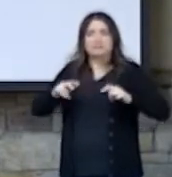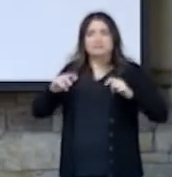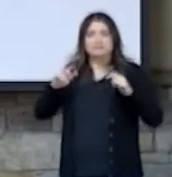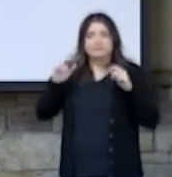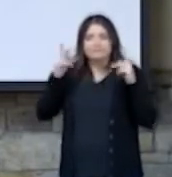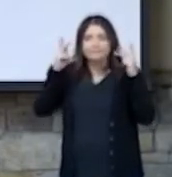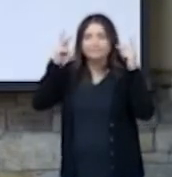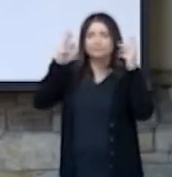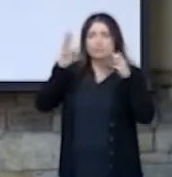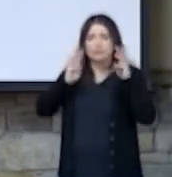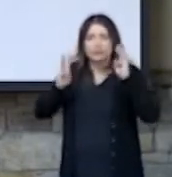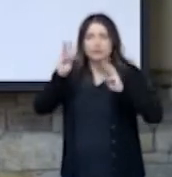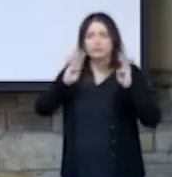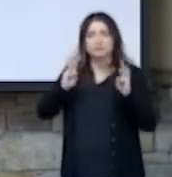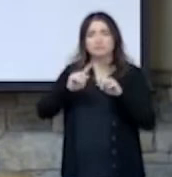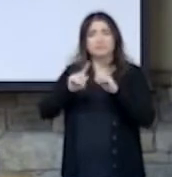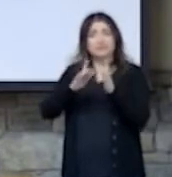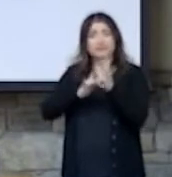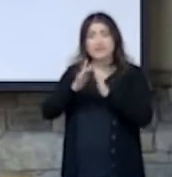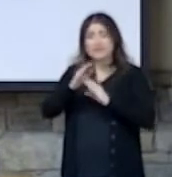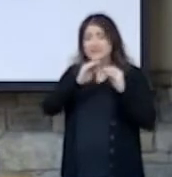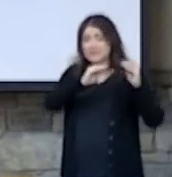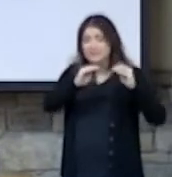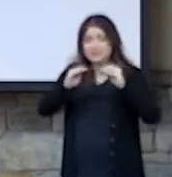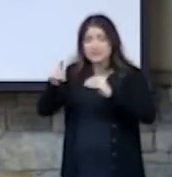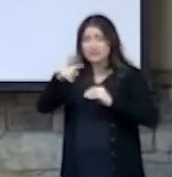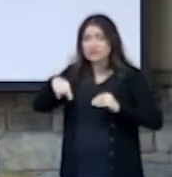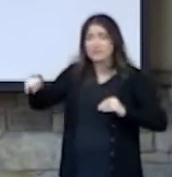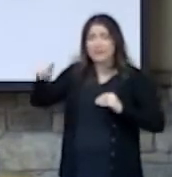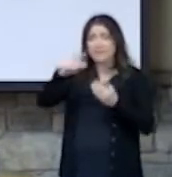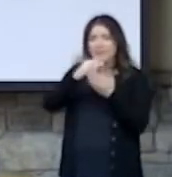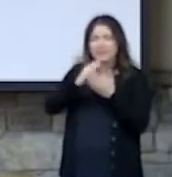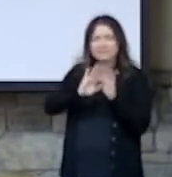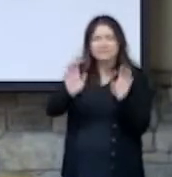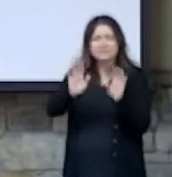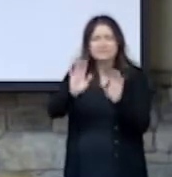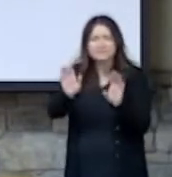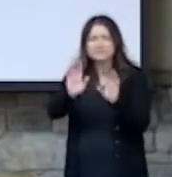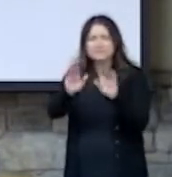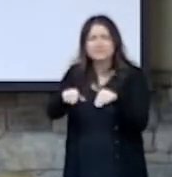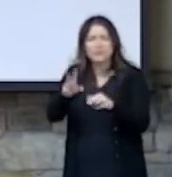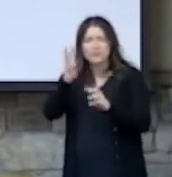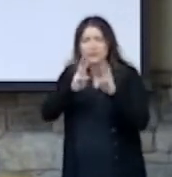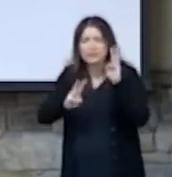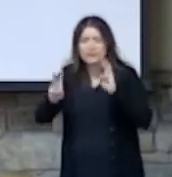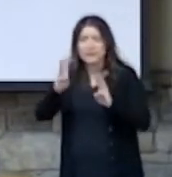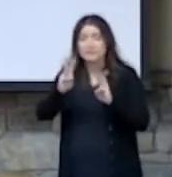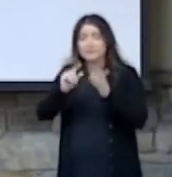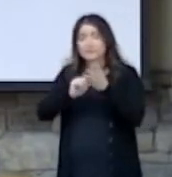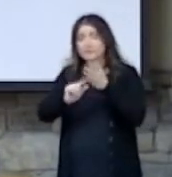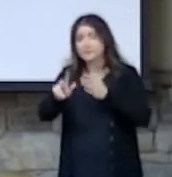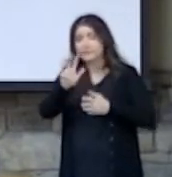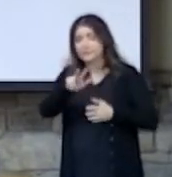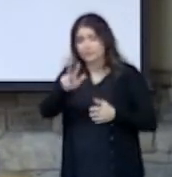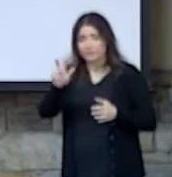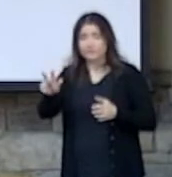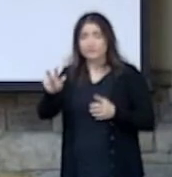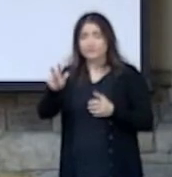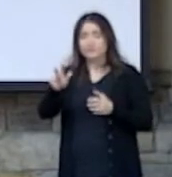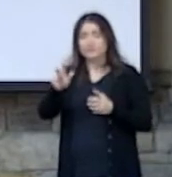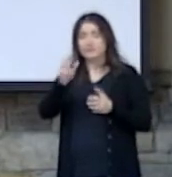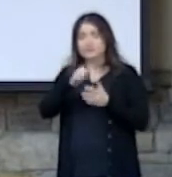They worried. And Jesus is teaching them a lesson about not worrying. And then in verse 33 of Matthew chapter